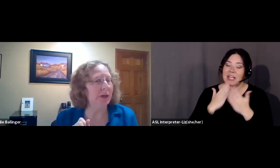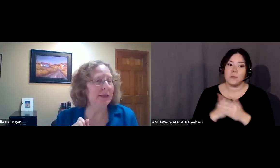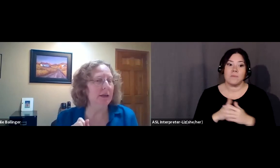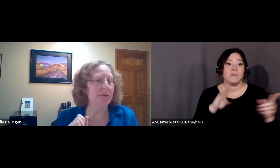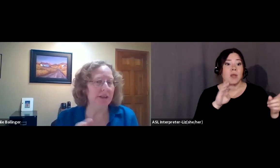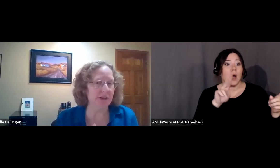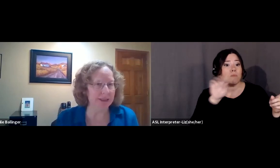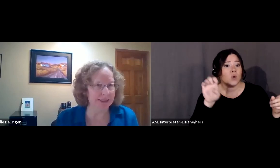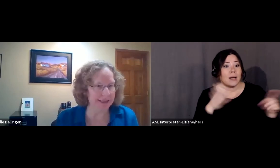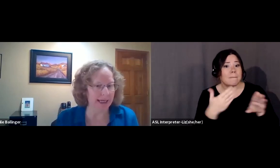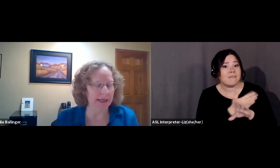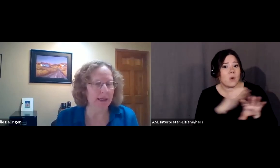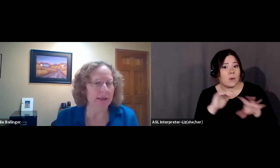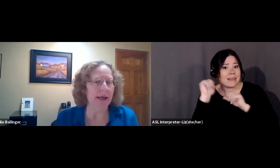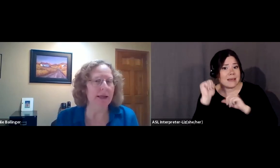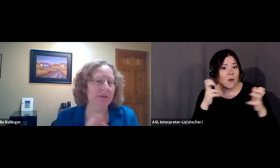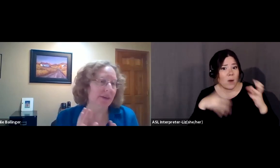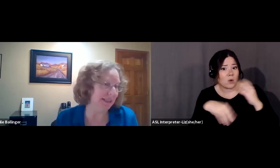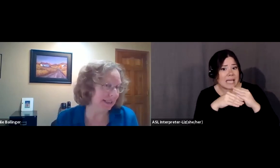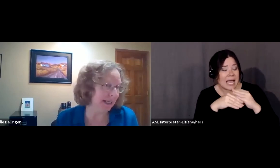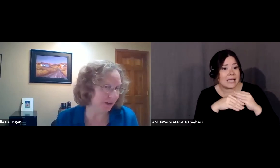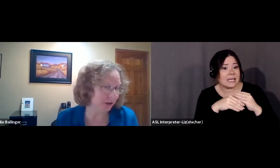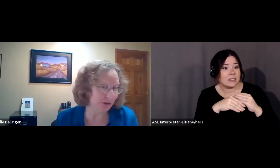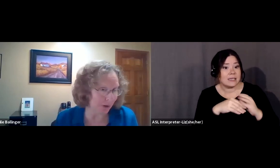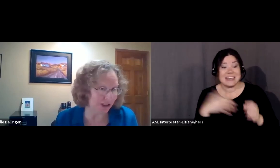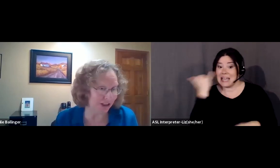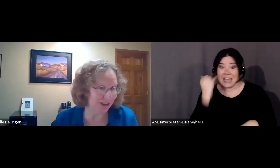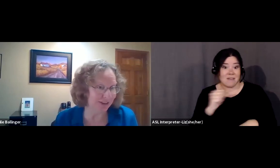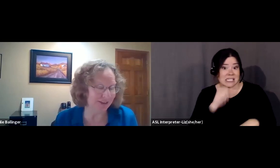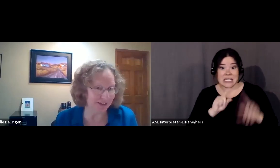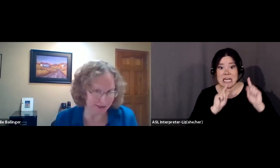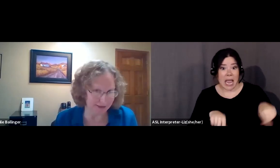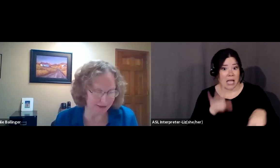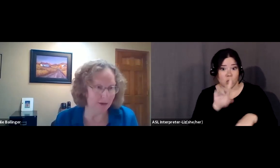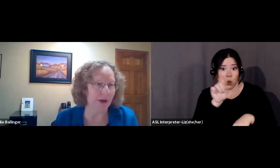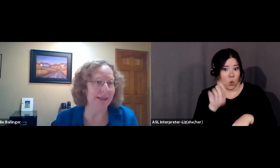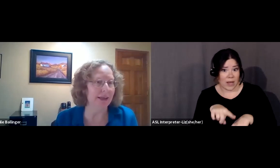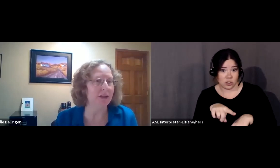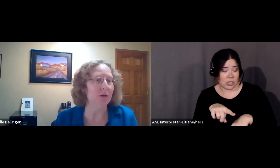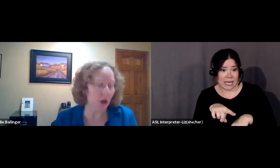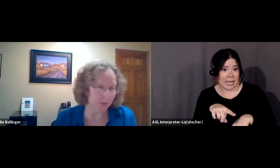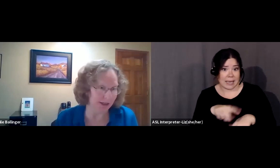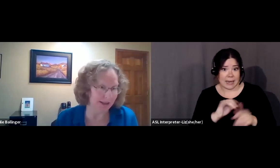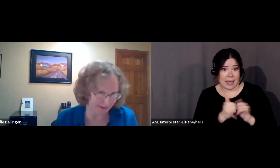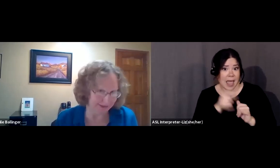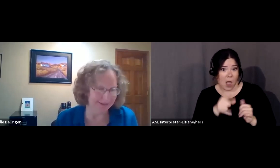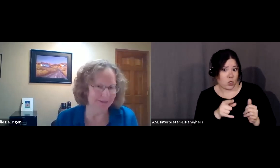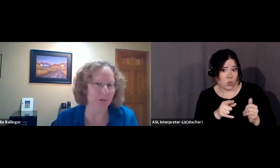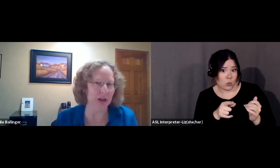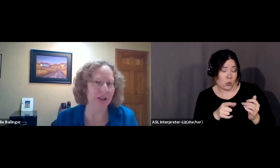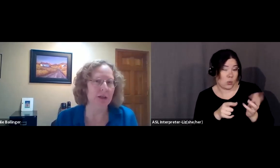Brooke, before we sign off, I just want to say that if I didn't answer the questions the way that you had hoped